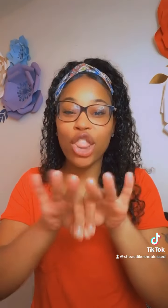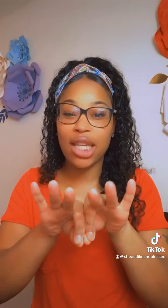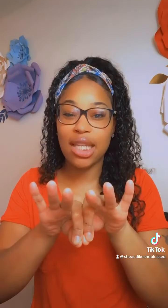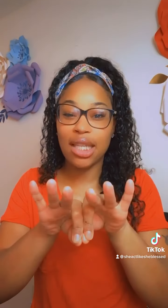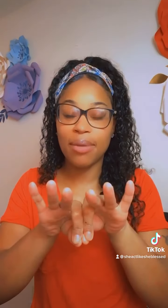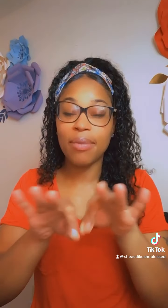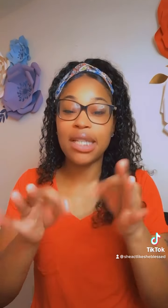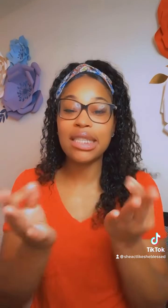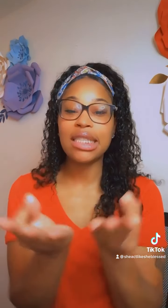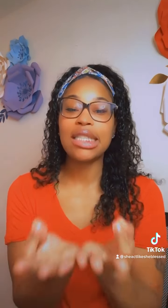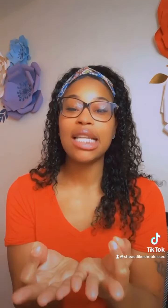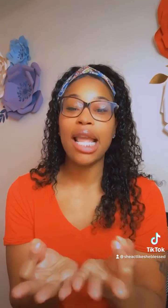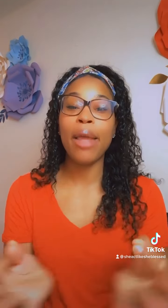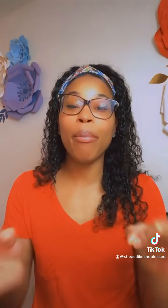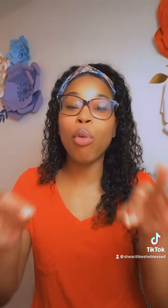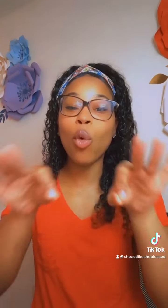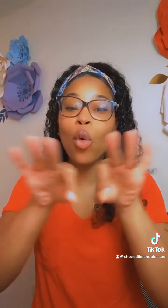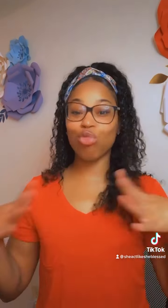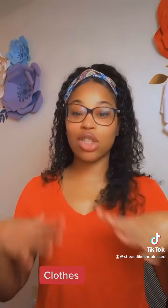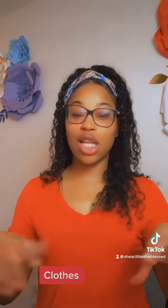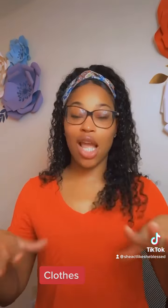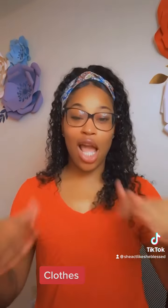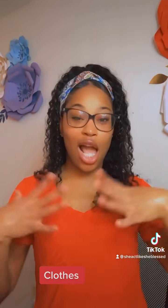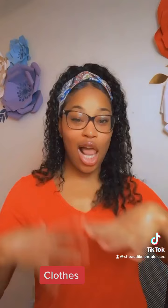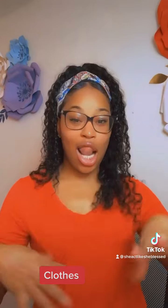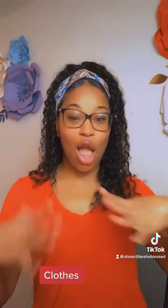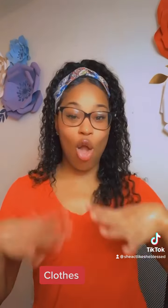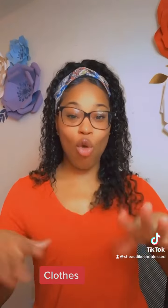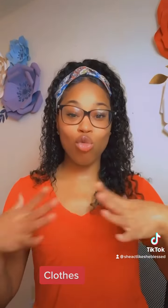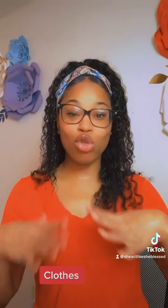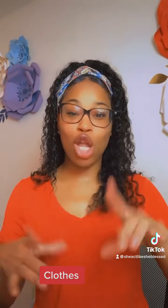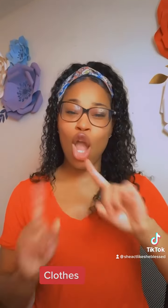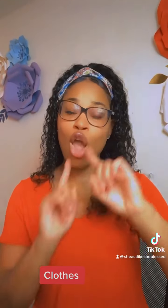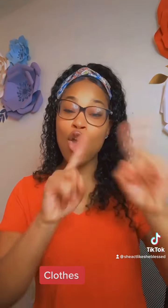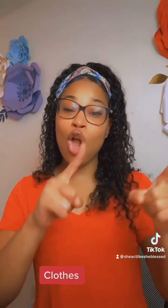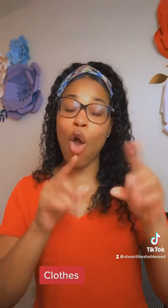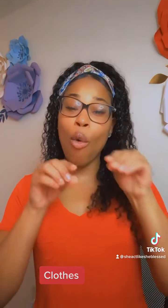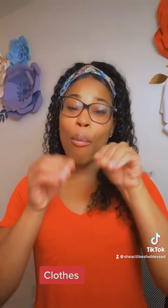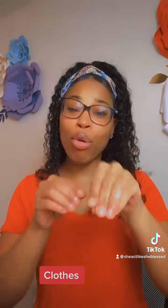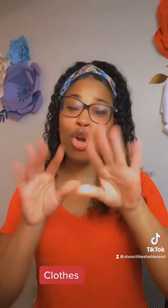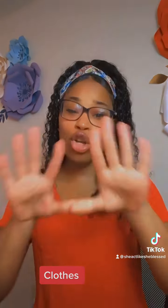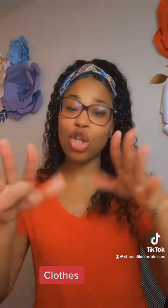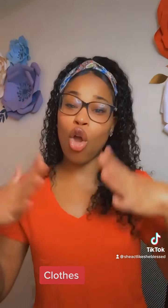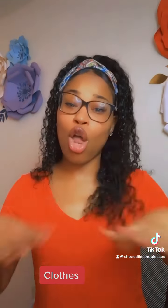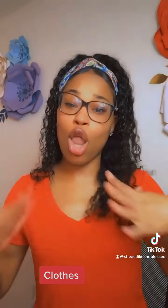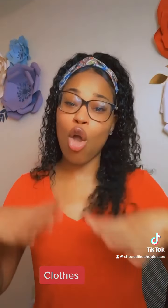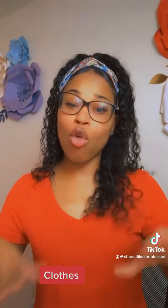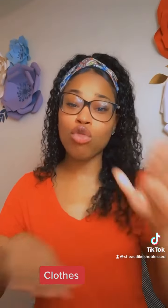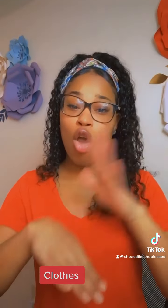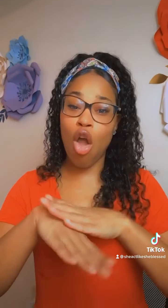it. This is important. Clothes. Go put your clothes